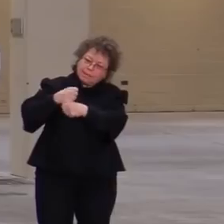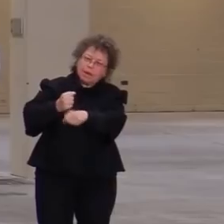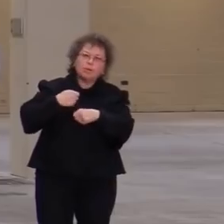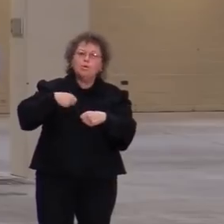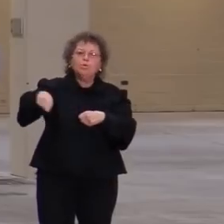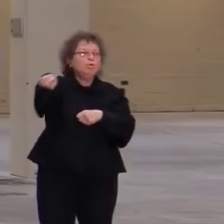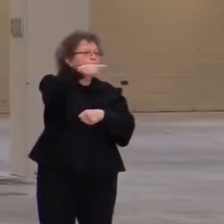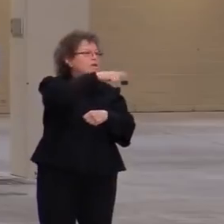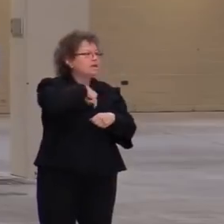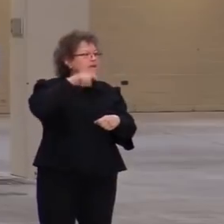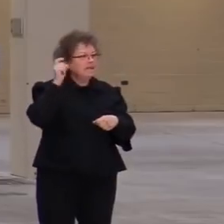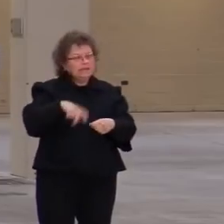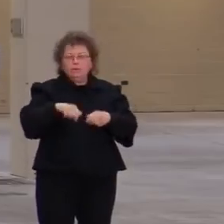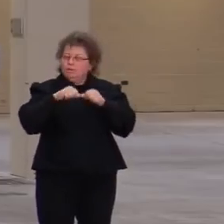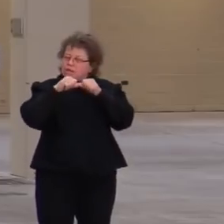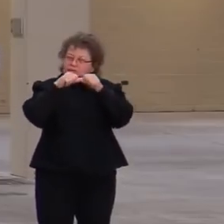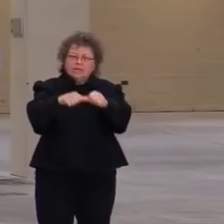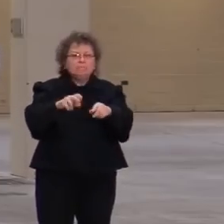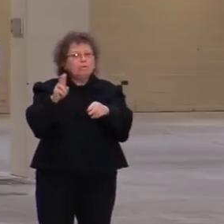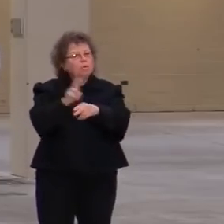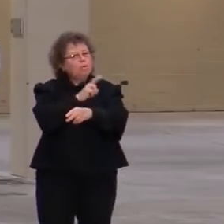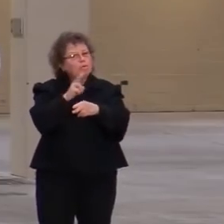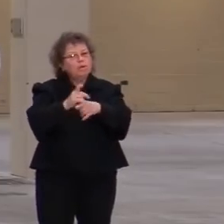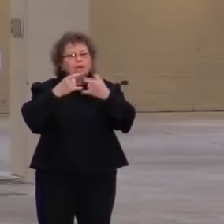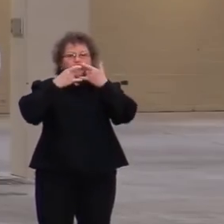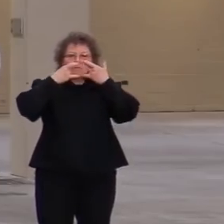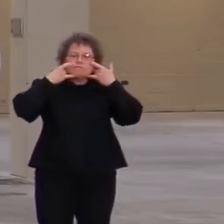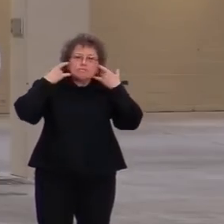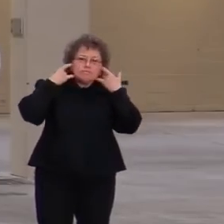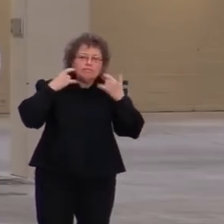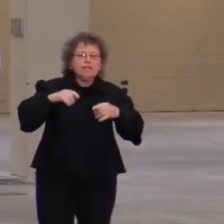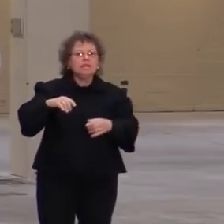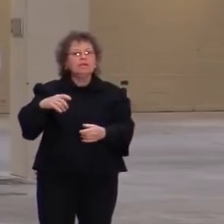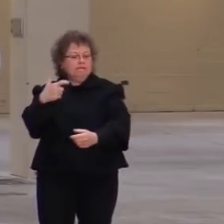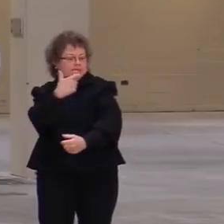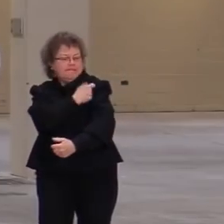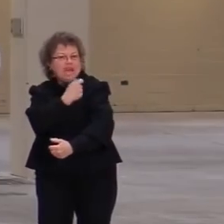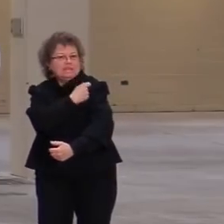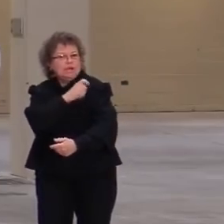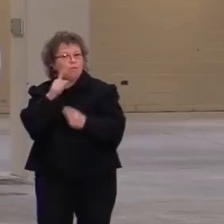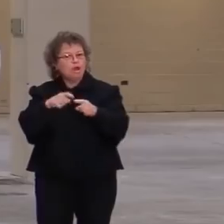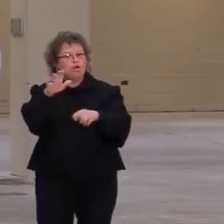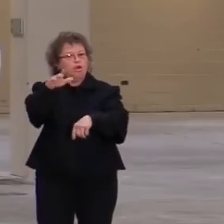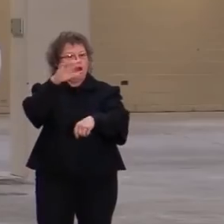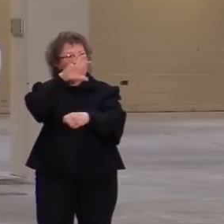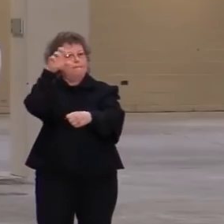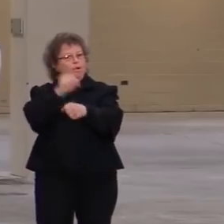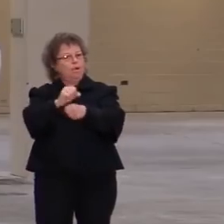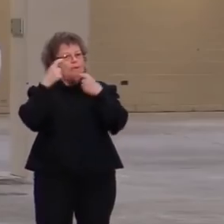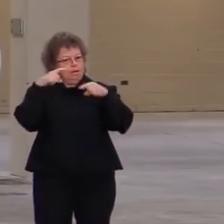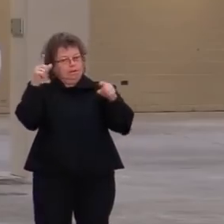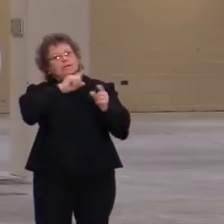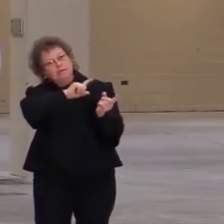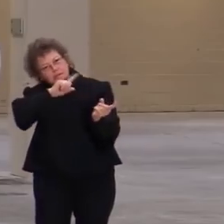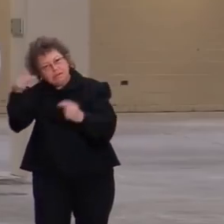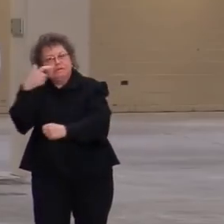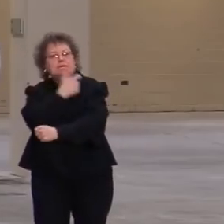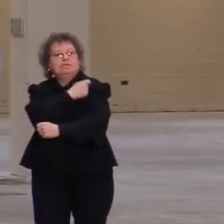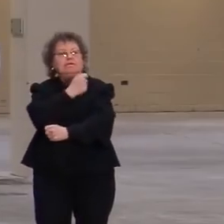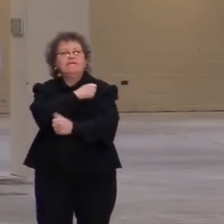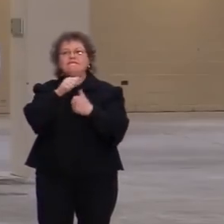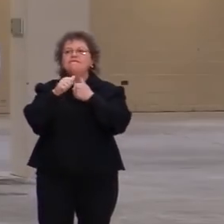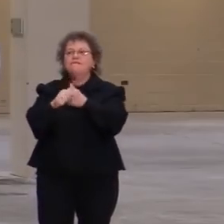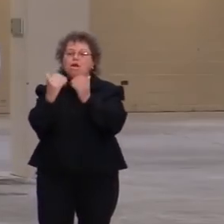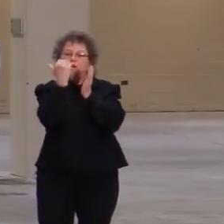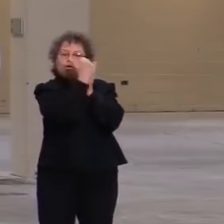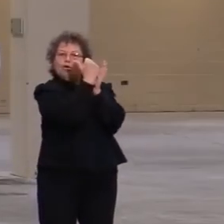to get vaccinated when eligible, as the governor said, and to follow the advice of public health officials.